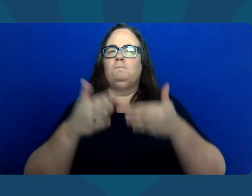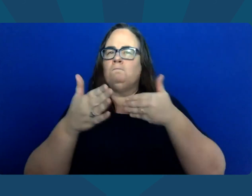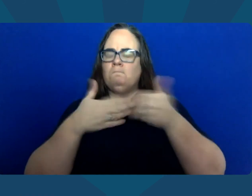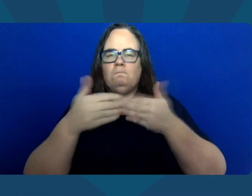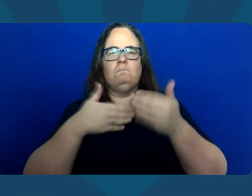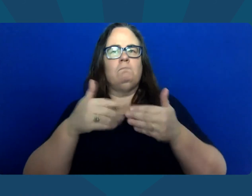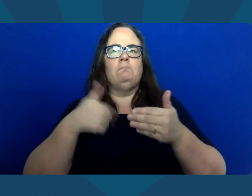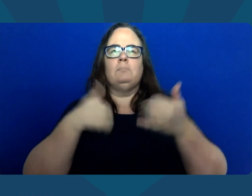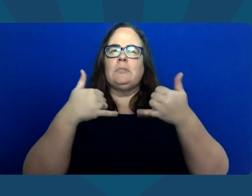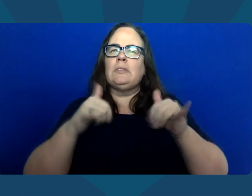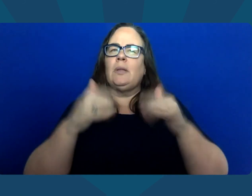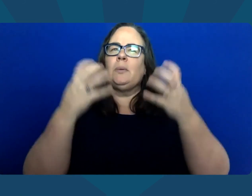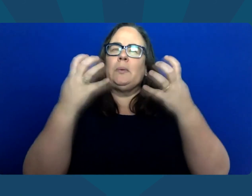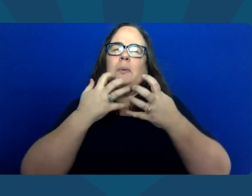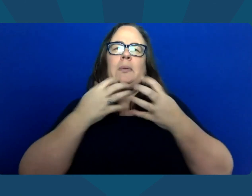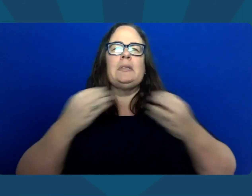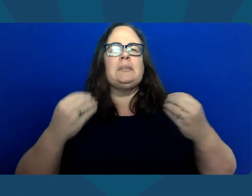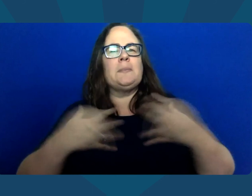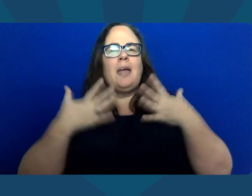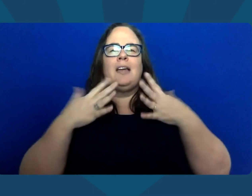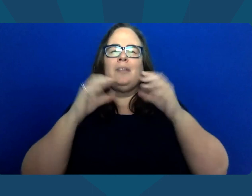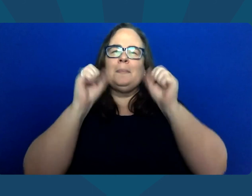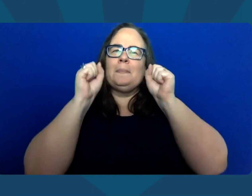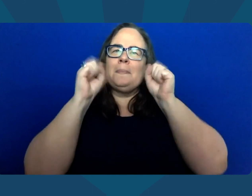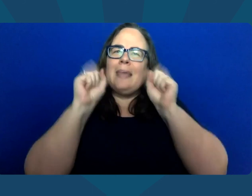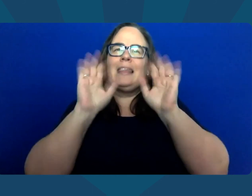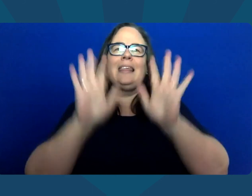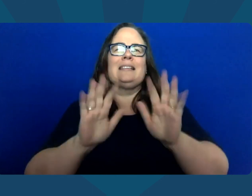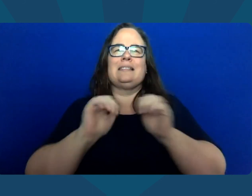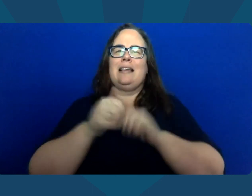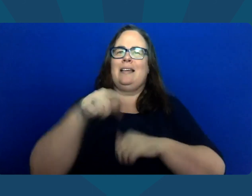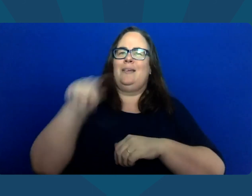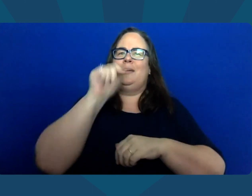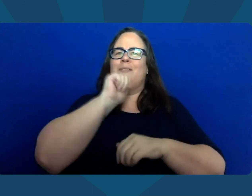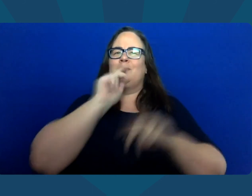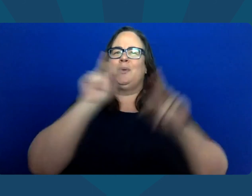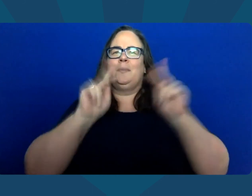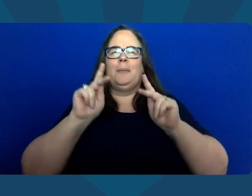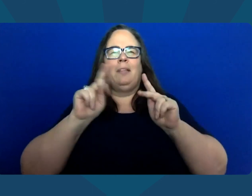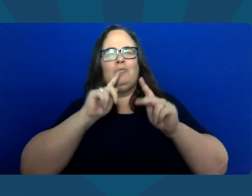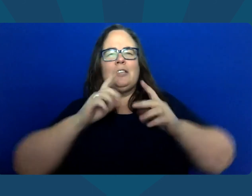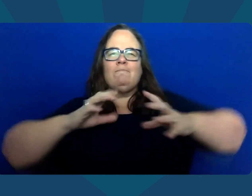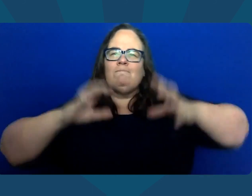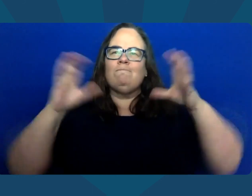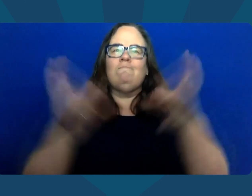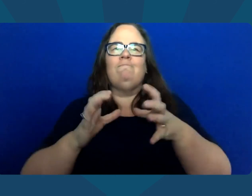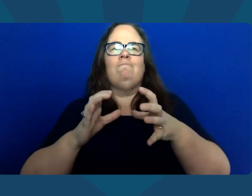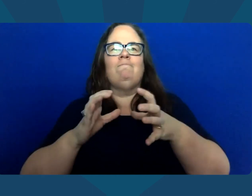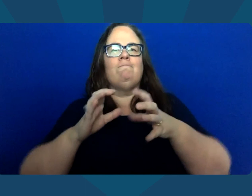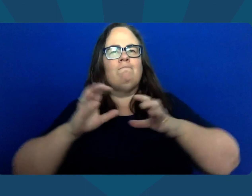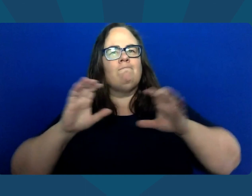Despite all this, I am inspired and amazed by how Arizonans have pulled